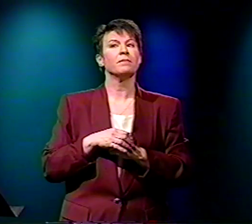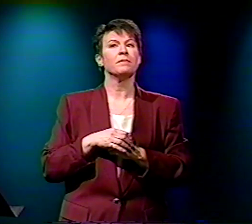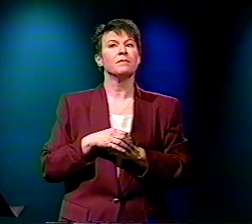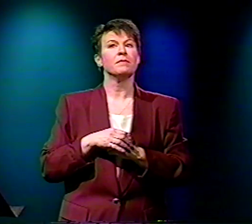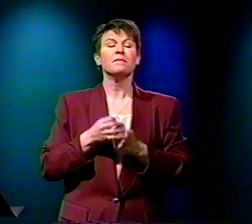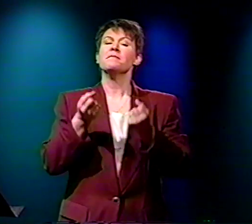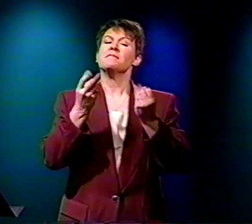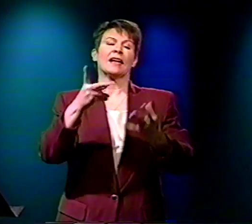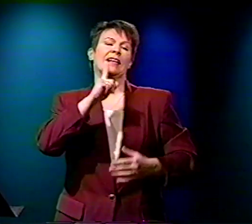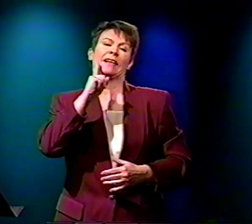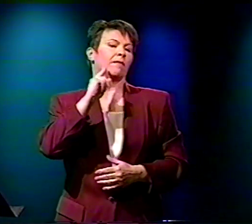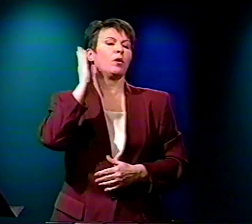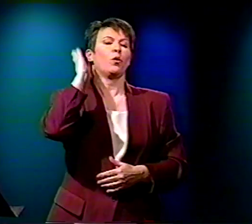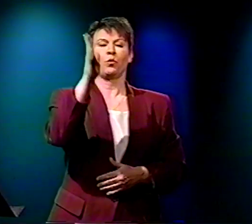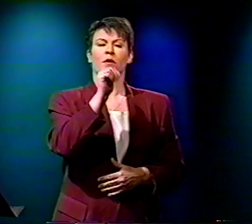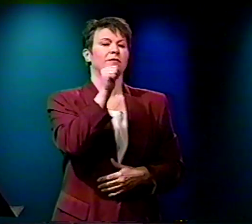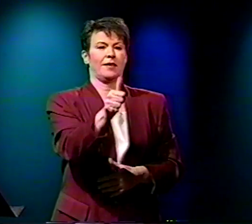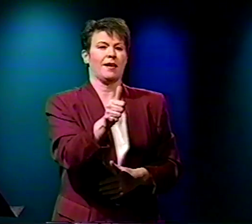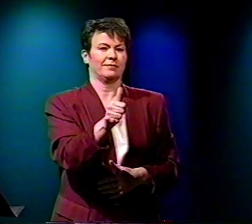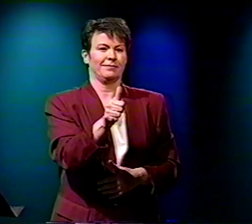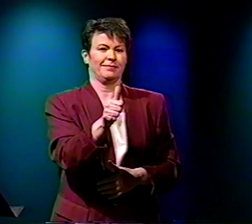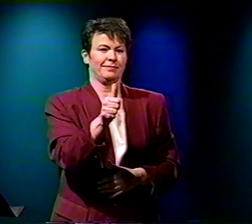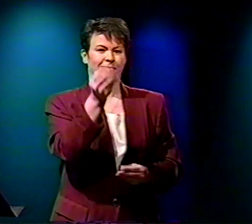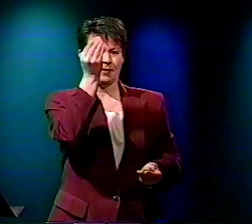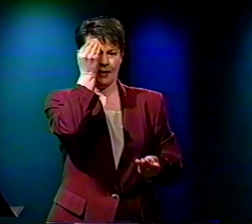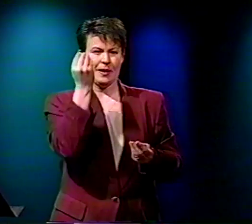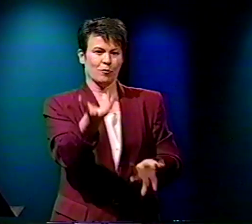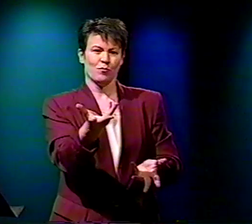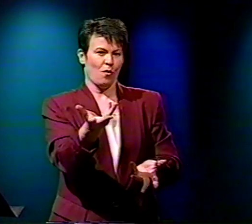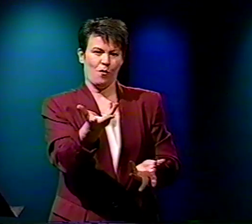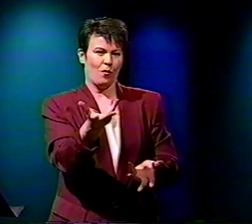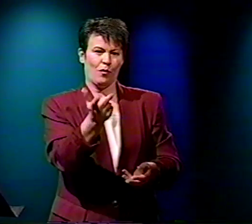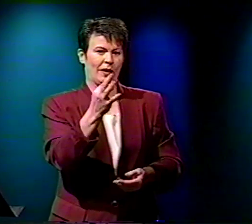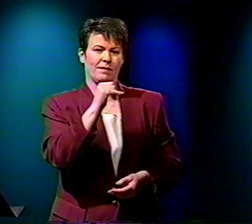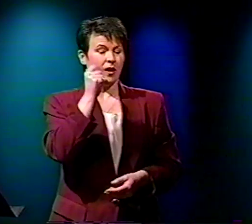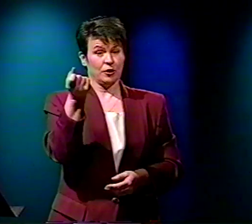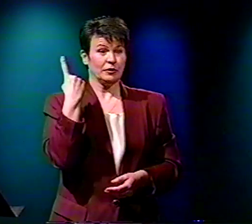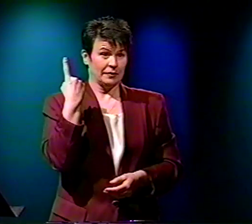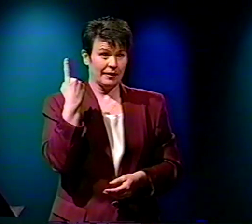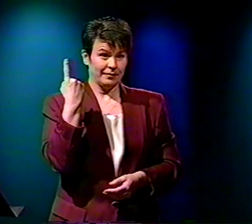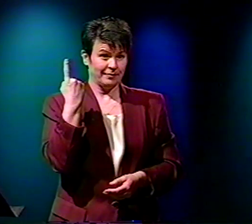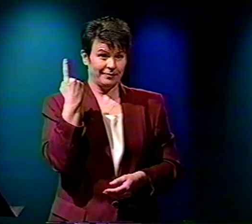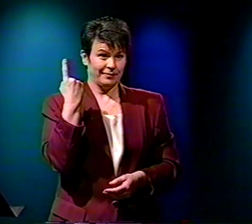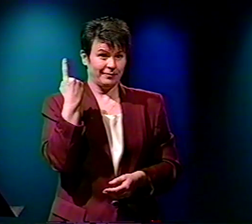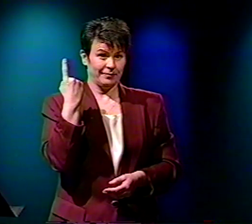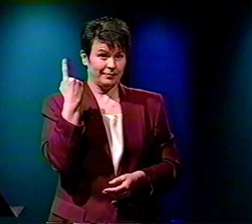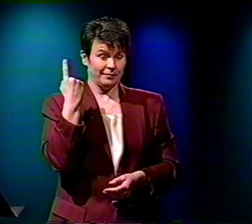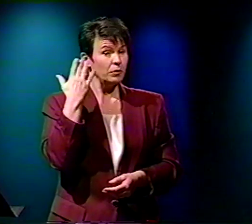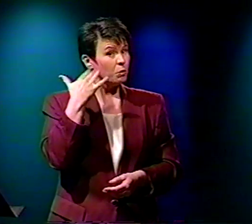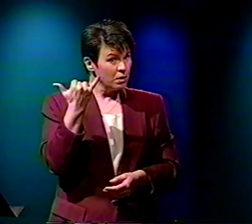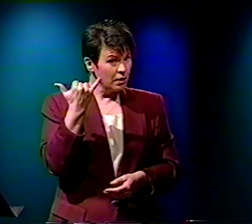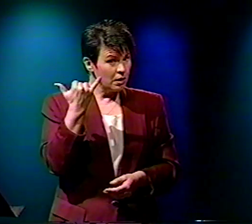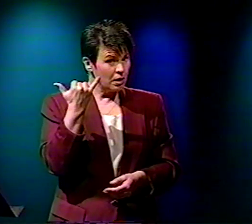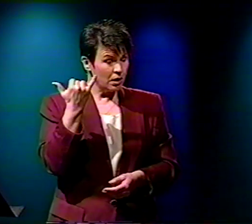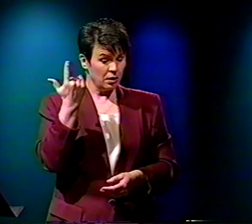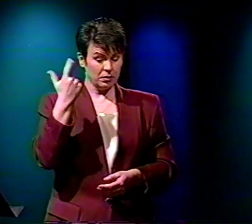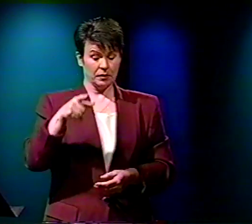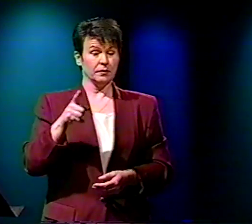question, many deaf people are not going to let you know if they don't understand. And